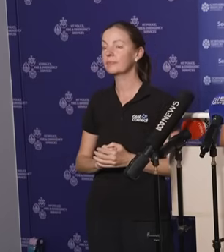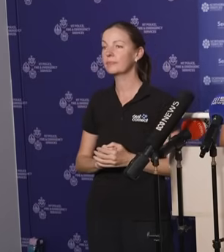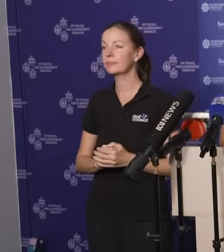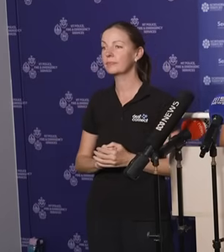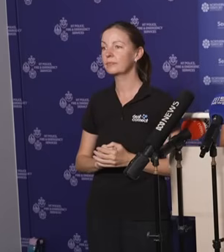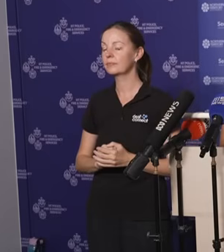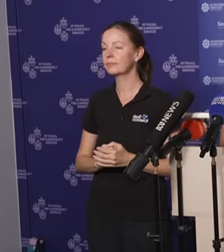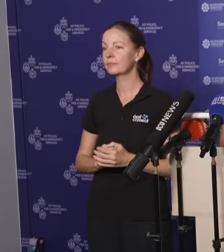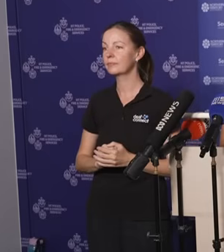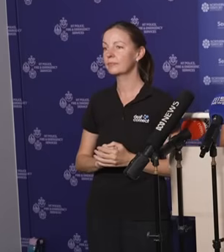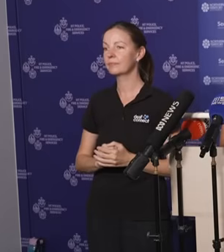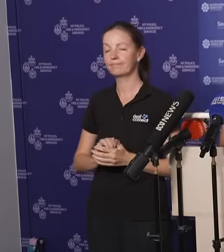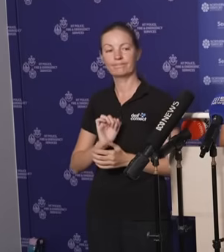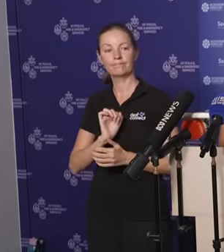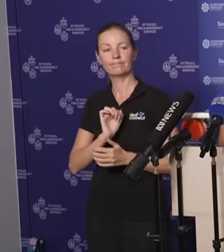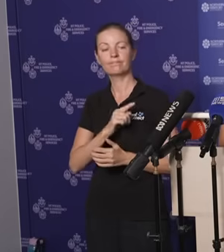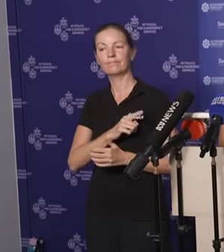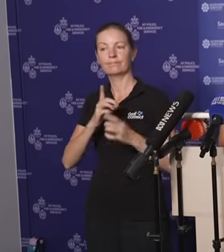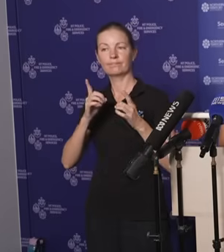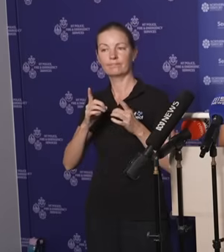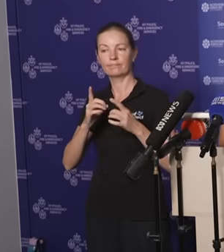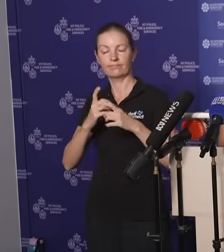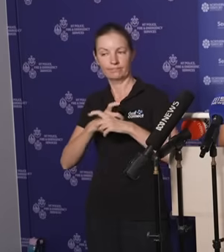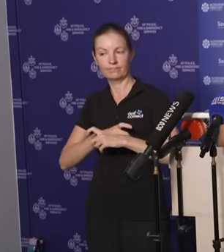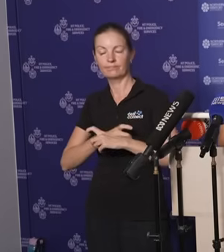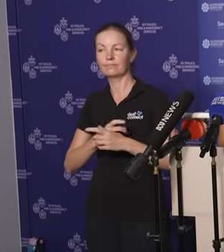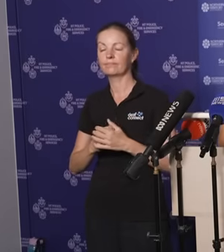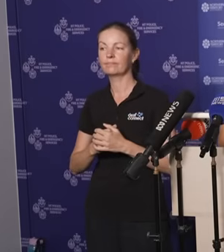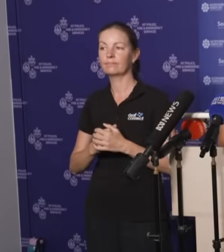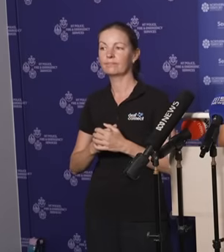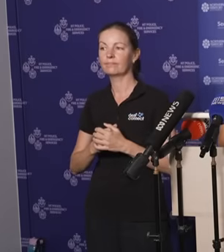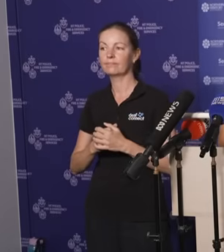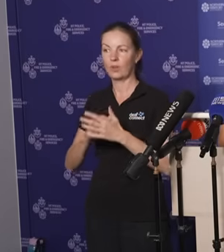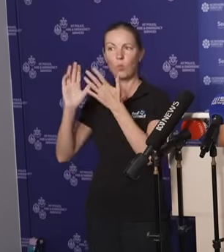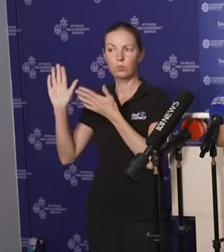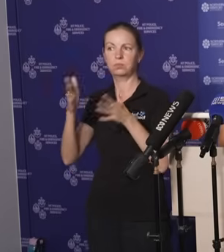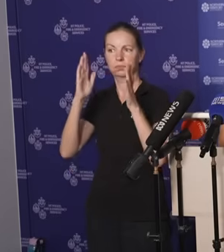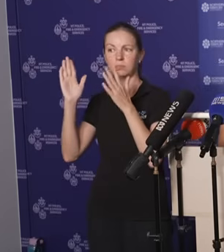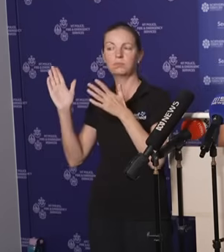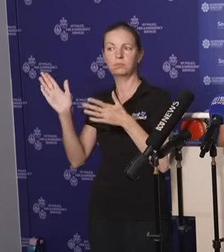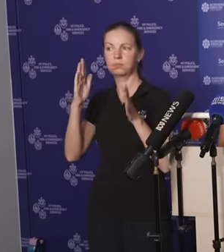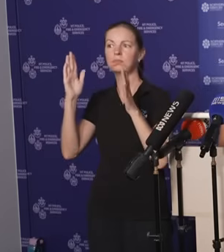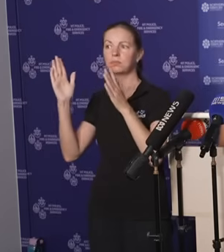started recording gale force winds. Start recording